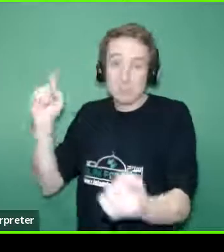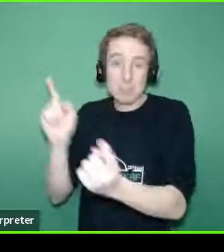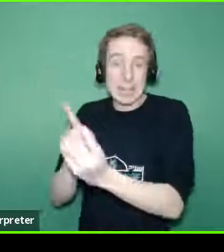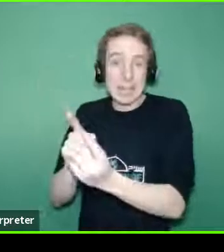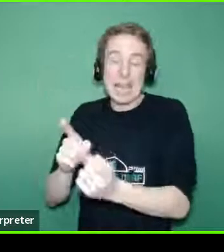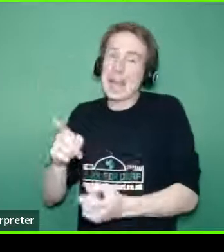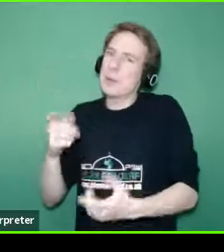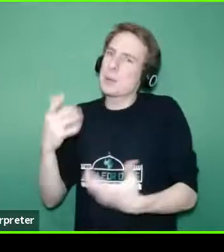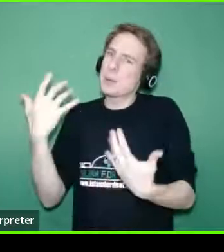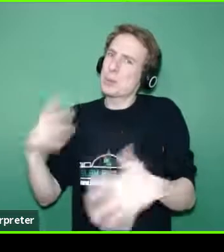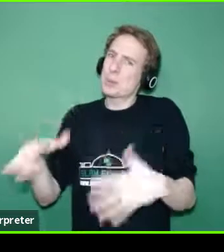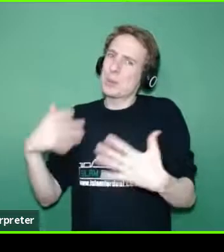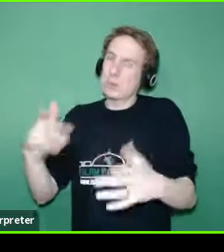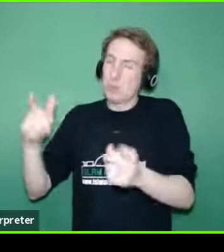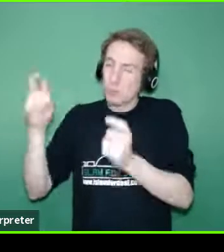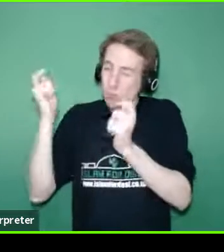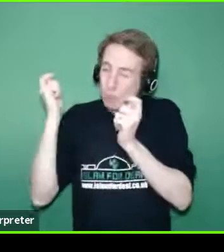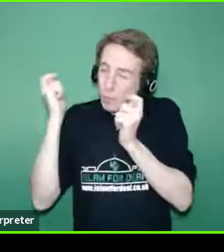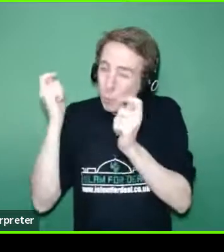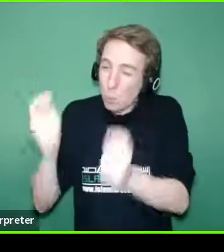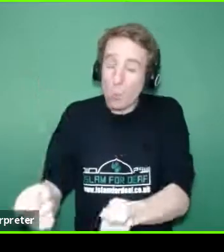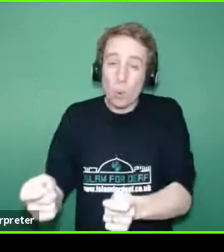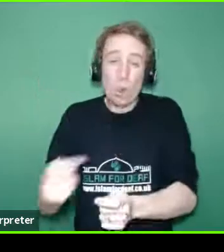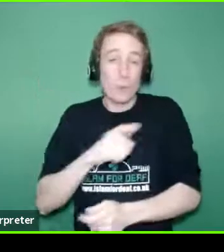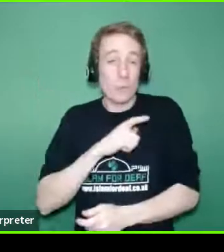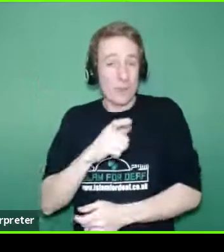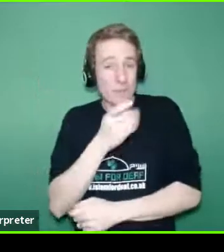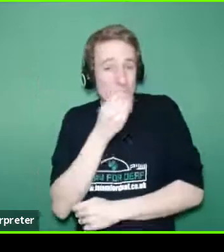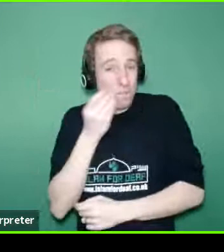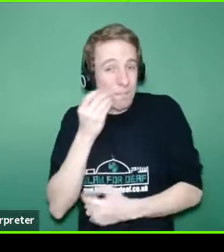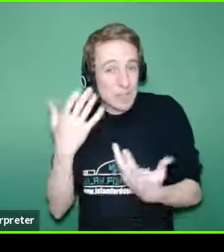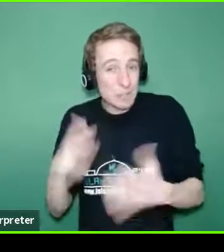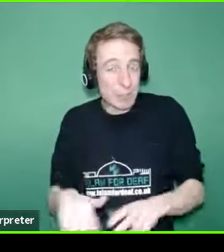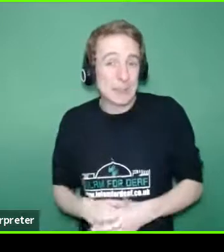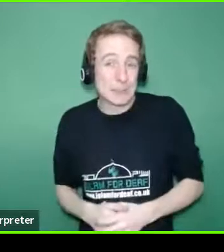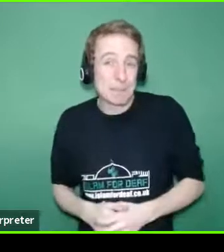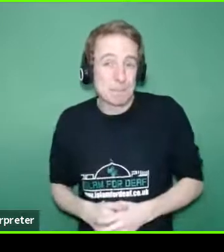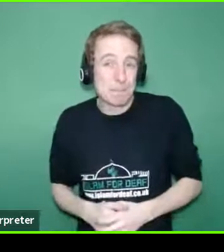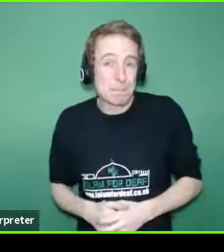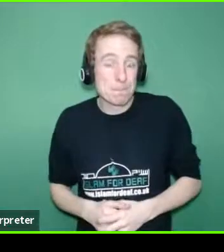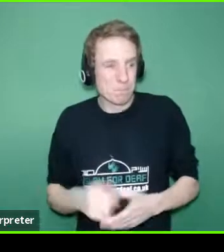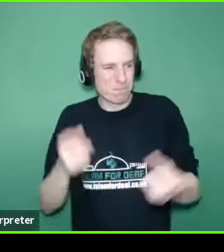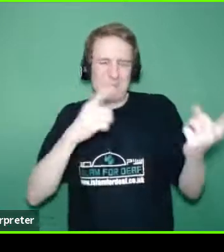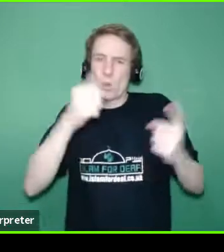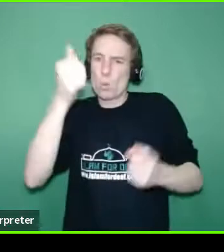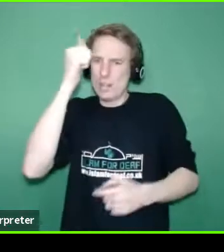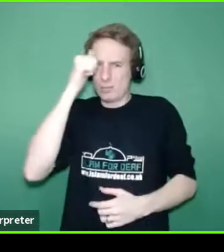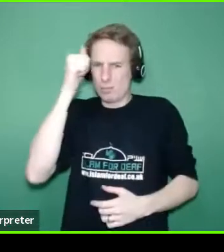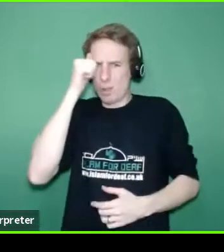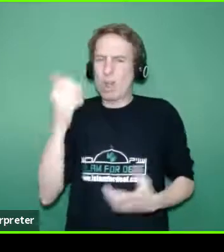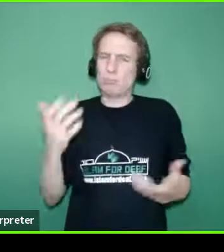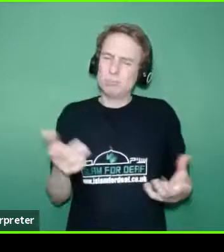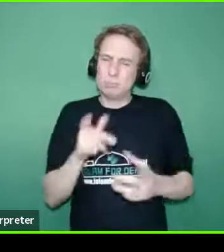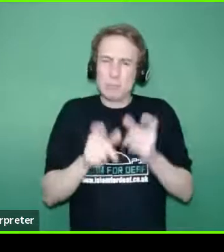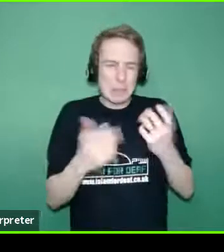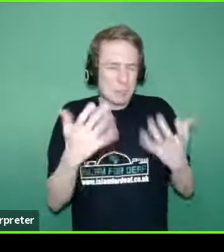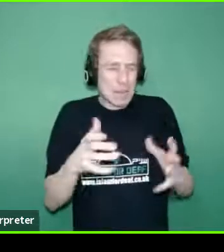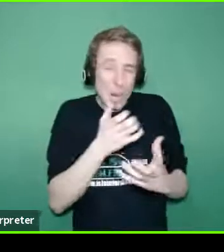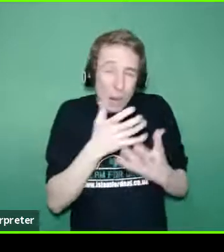that those who partake in fasting a lot, then they will have a special gate through which they can enter the